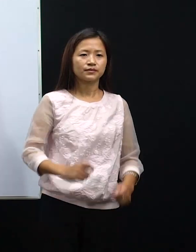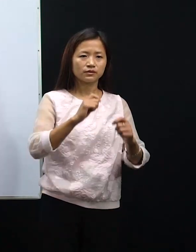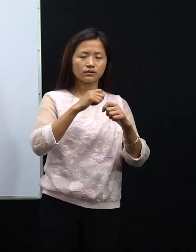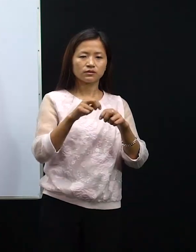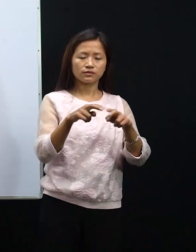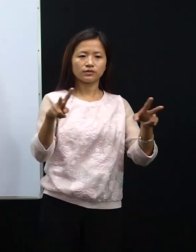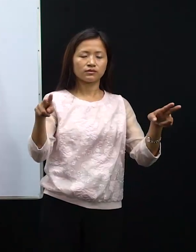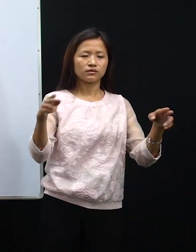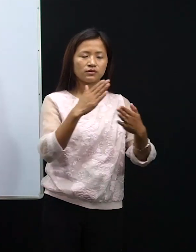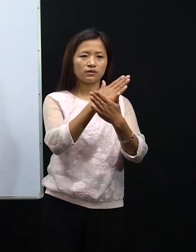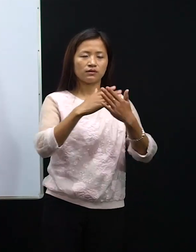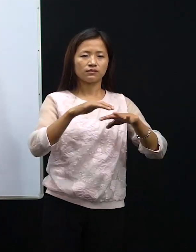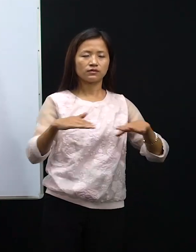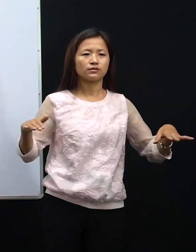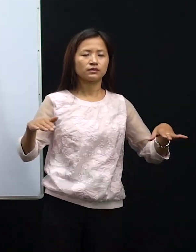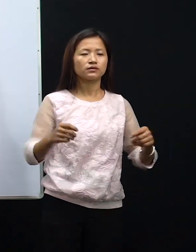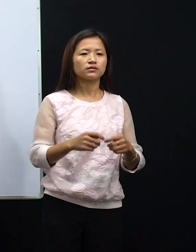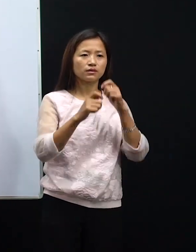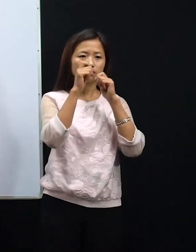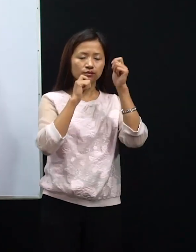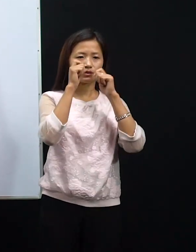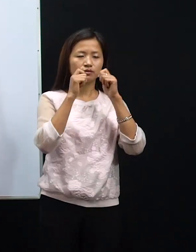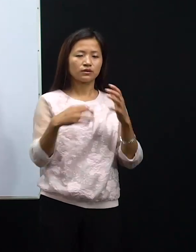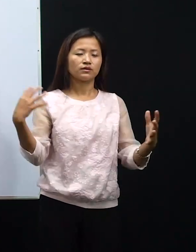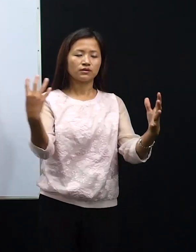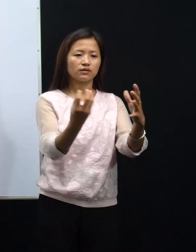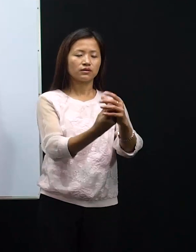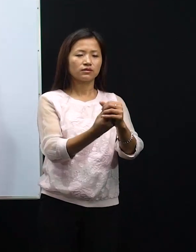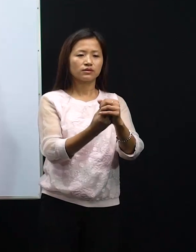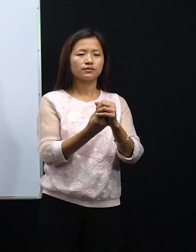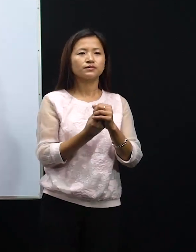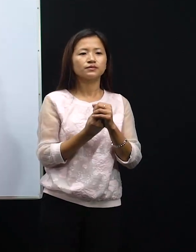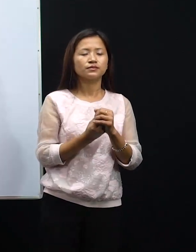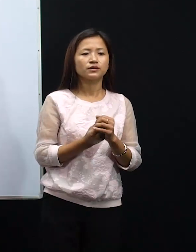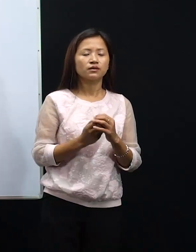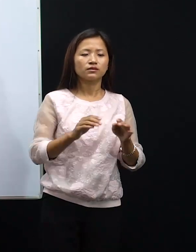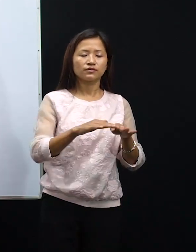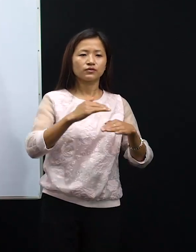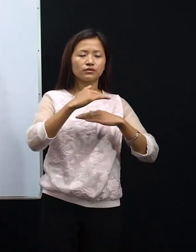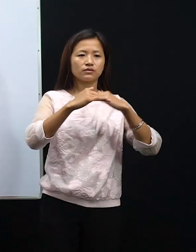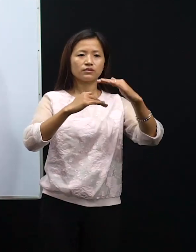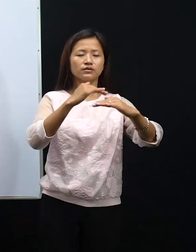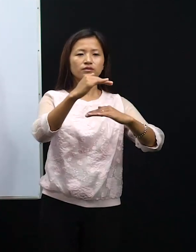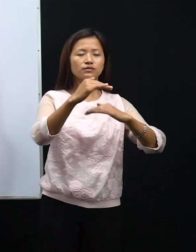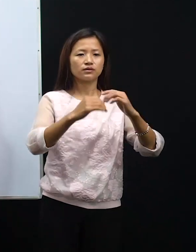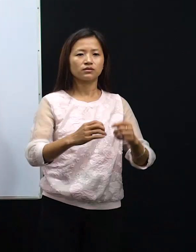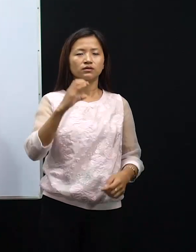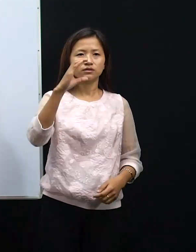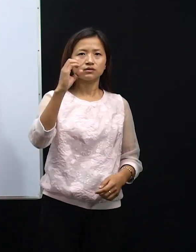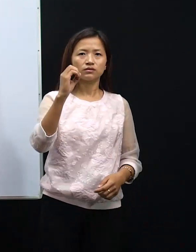expressions. Now we have to add them. So to add them, I have to arrange these two in column. Okay,